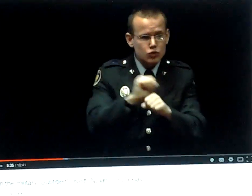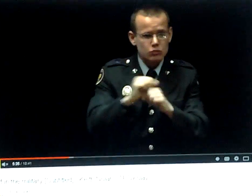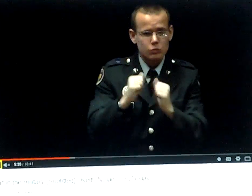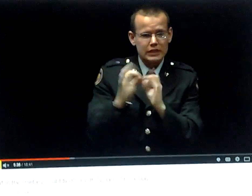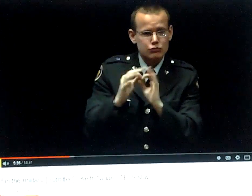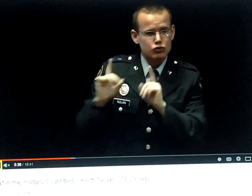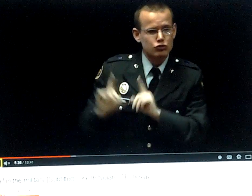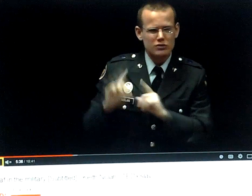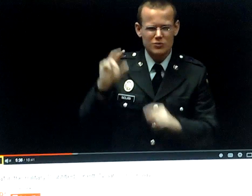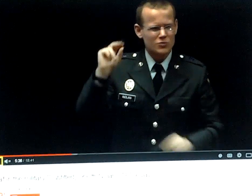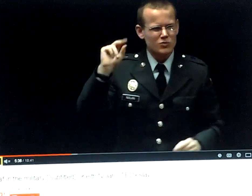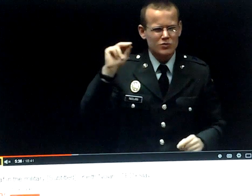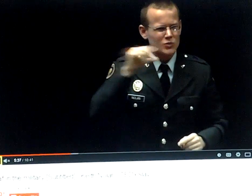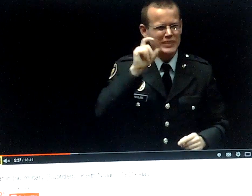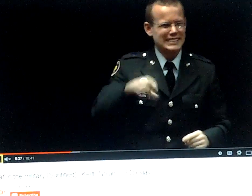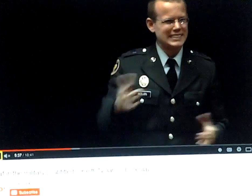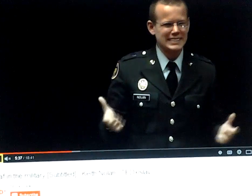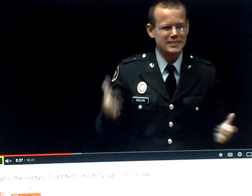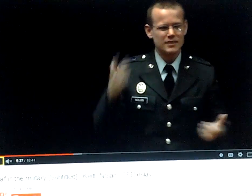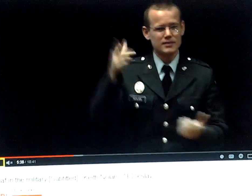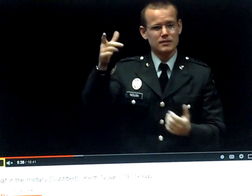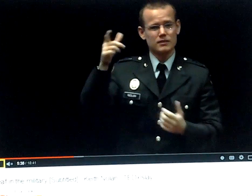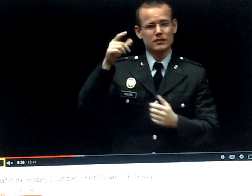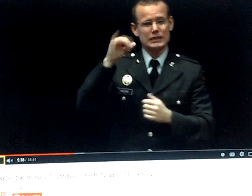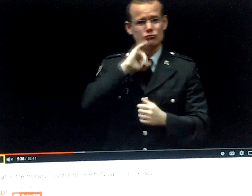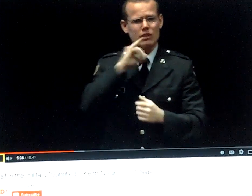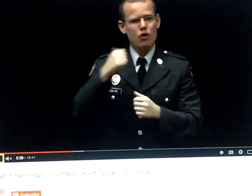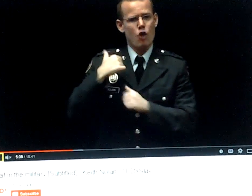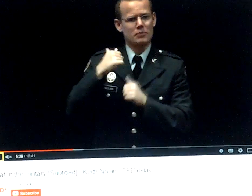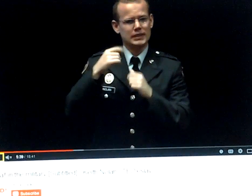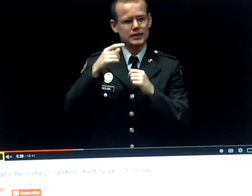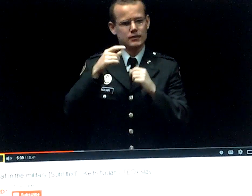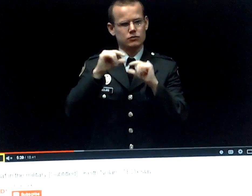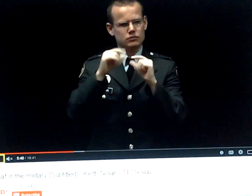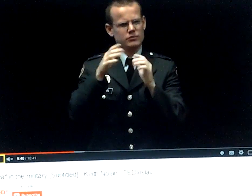So I did go to boot camp, and every day